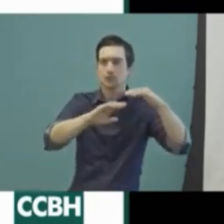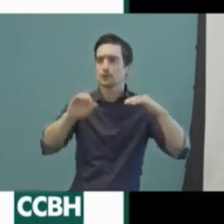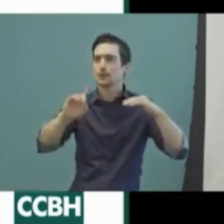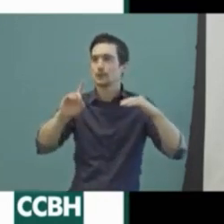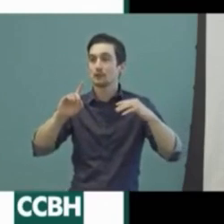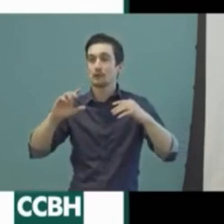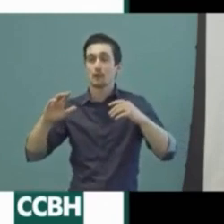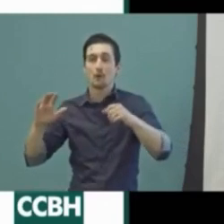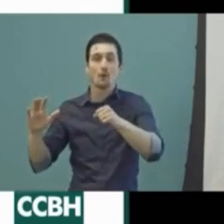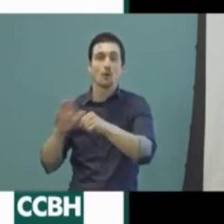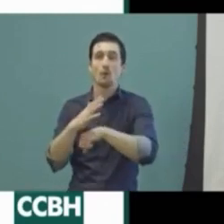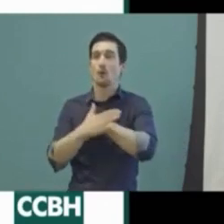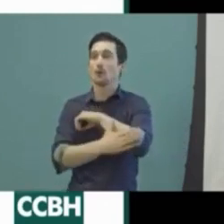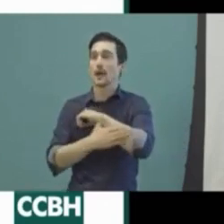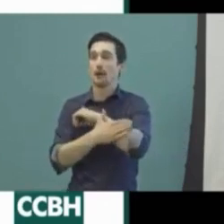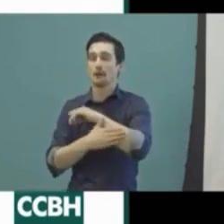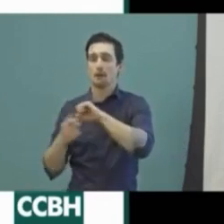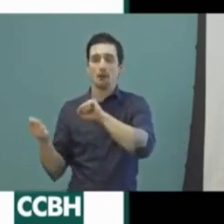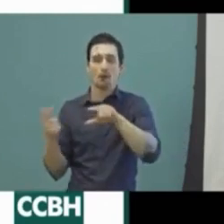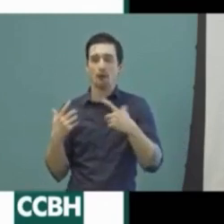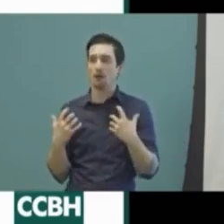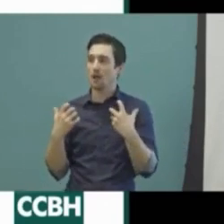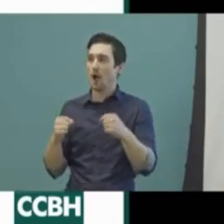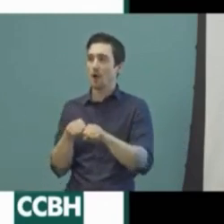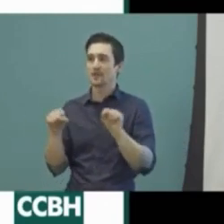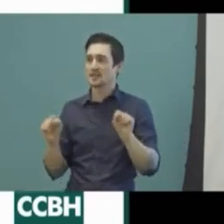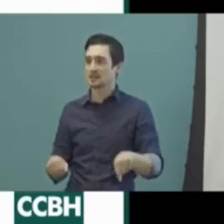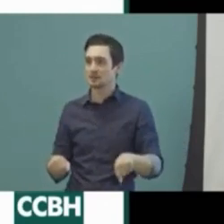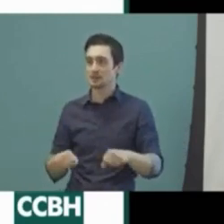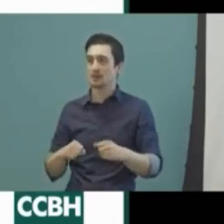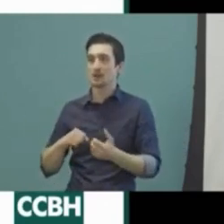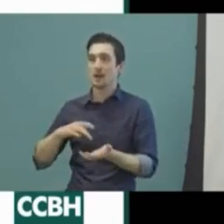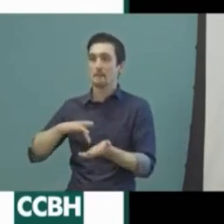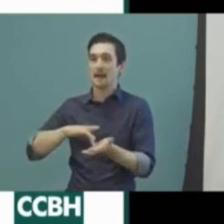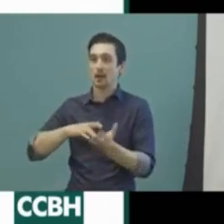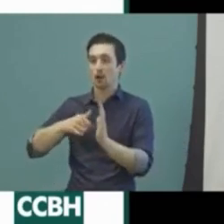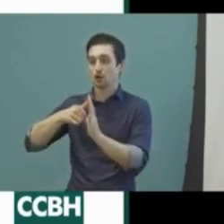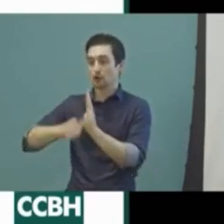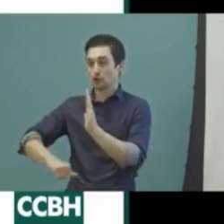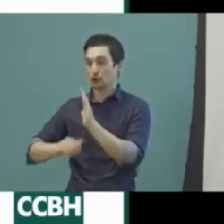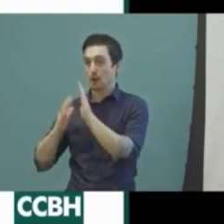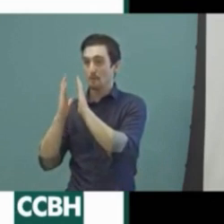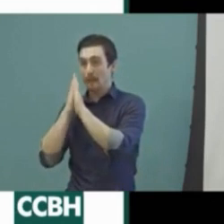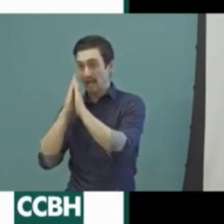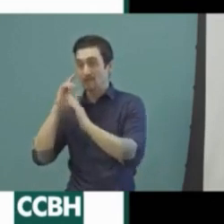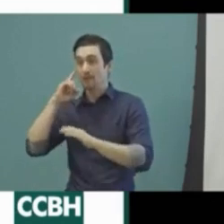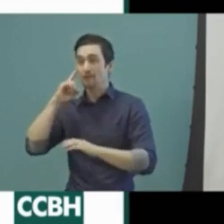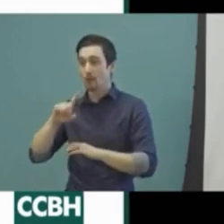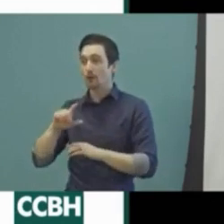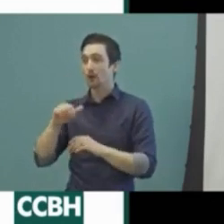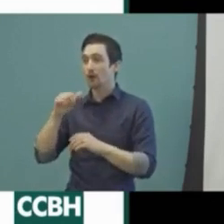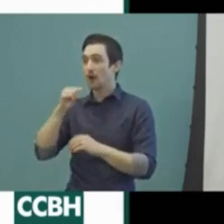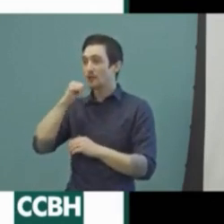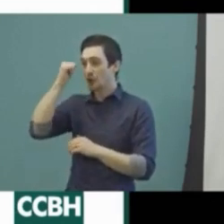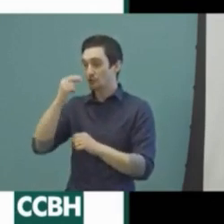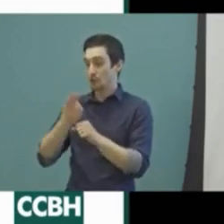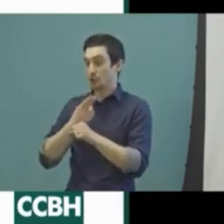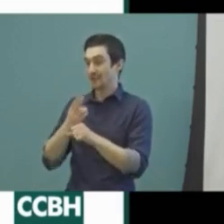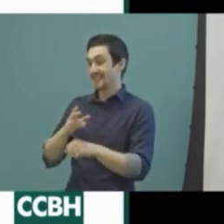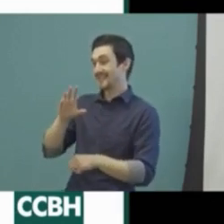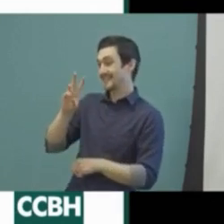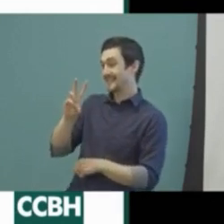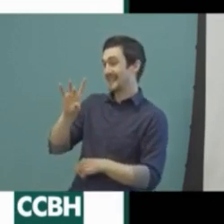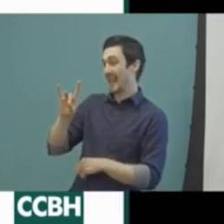county, all health systems included. Medical surgical beds for adults, we are using 68%